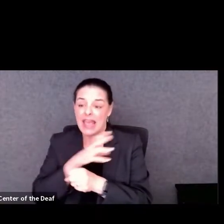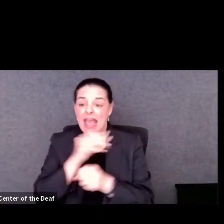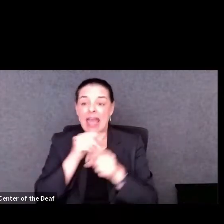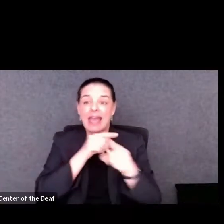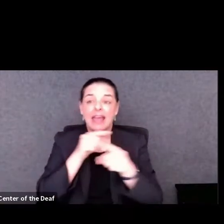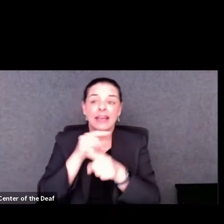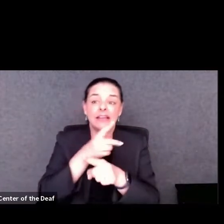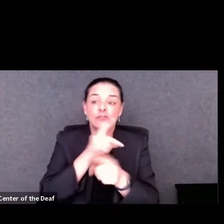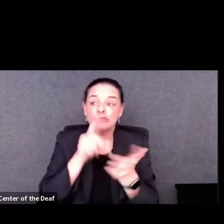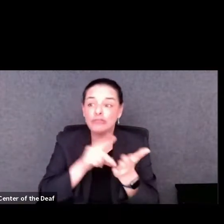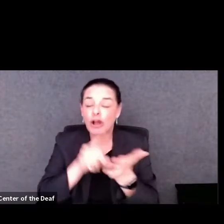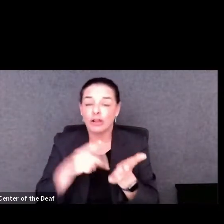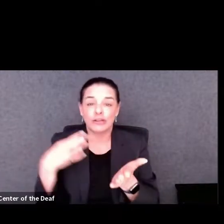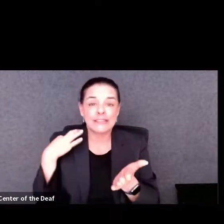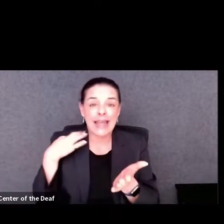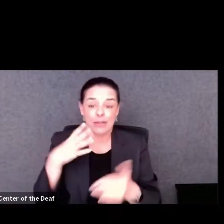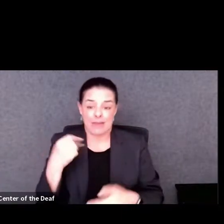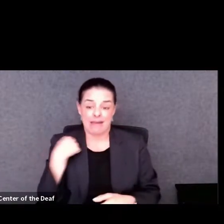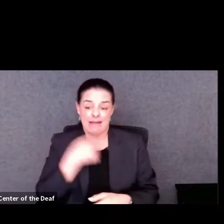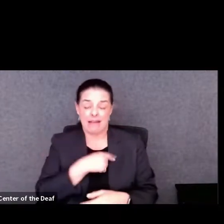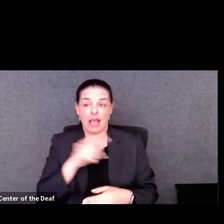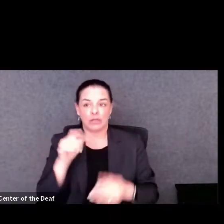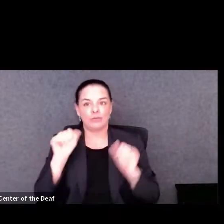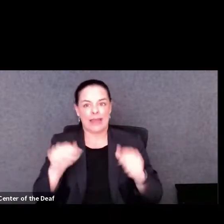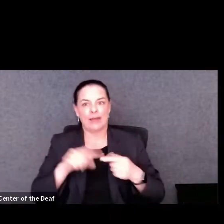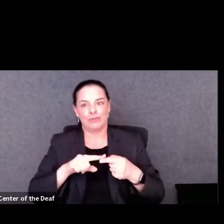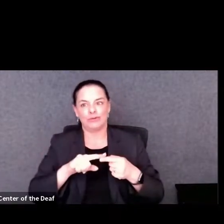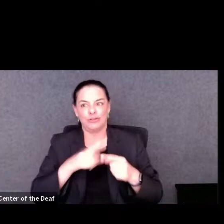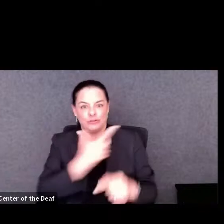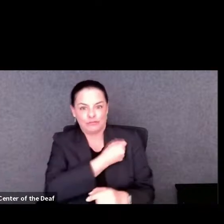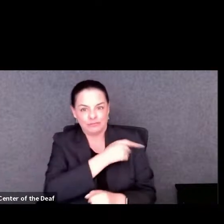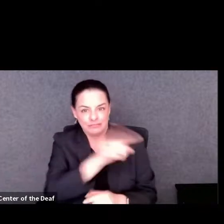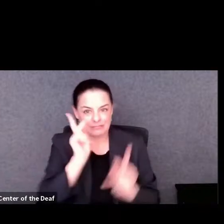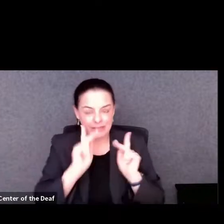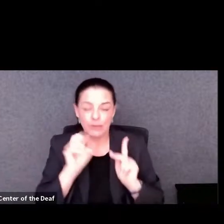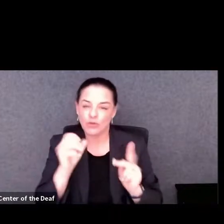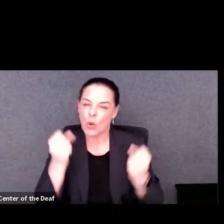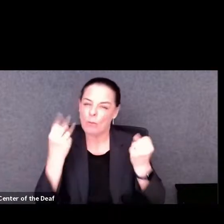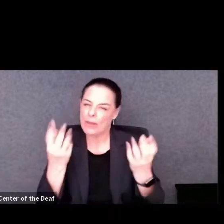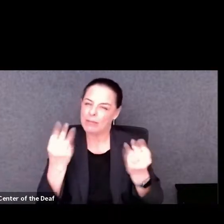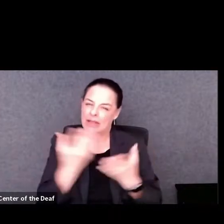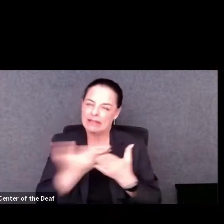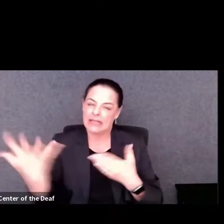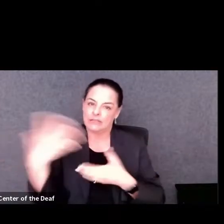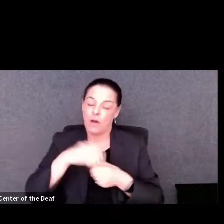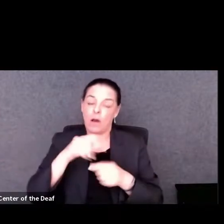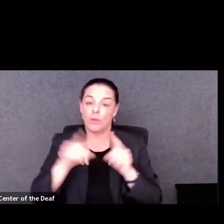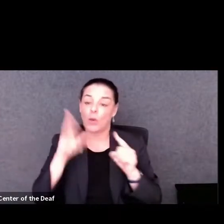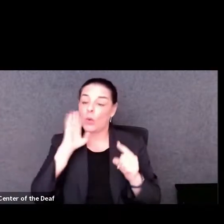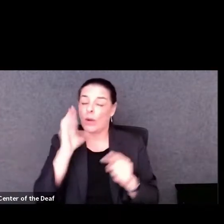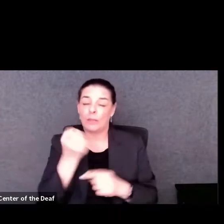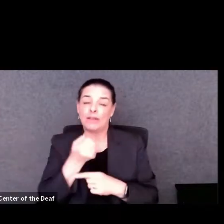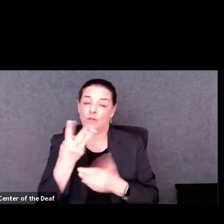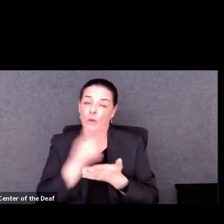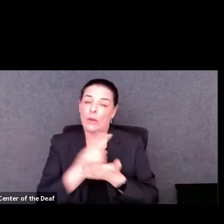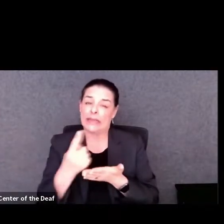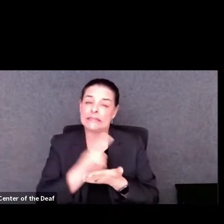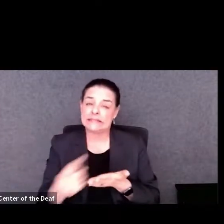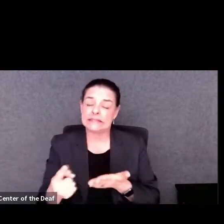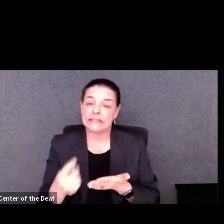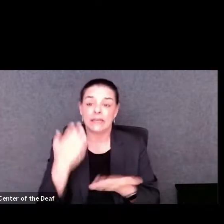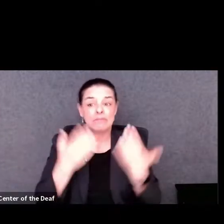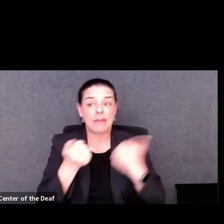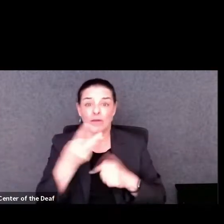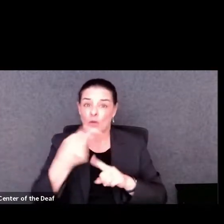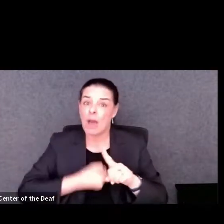providers' eligibility, including ours, to get it out. So there's a lot of factors there, but it's going to be a few weeks. We ask for people, and maybe even a